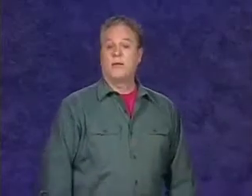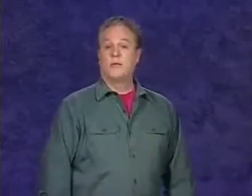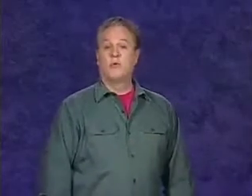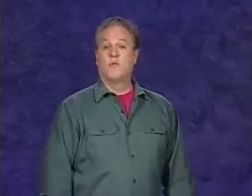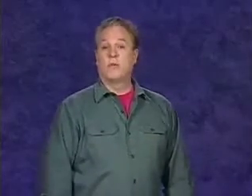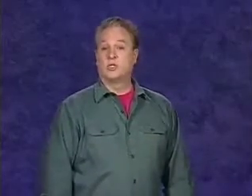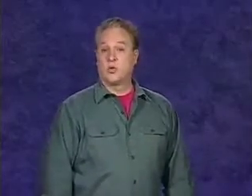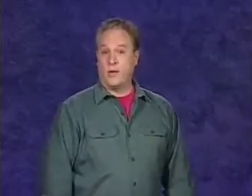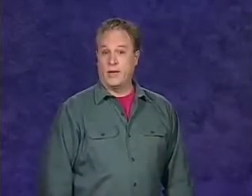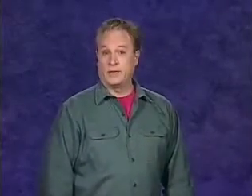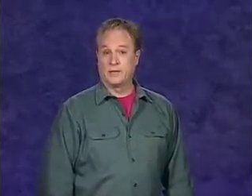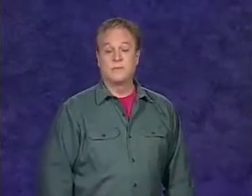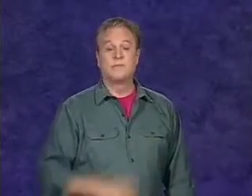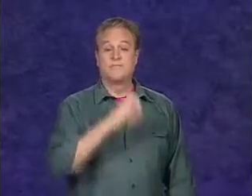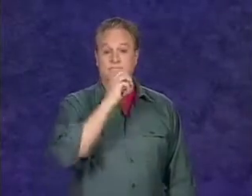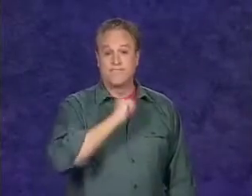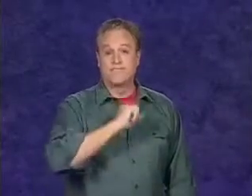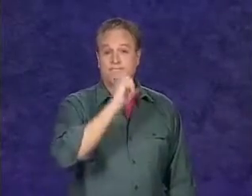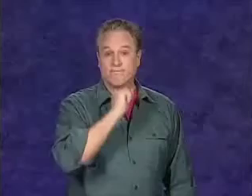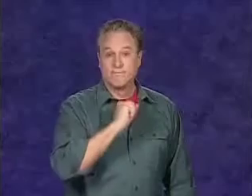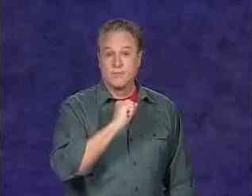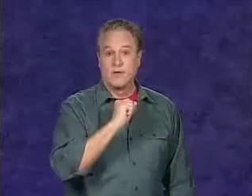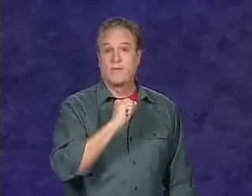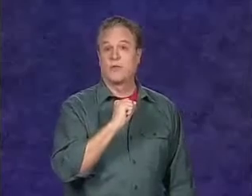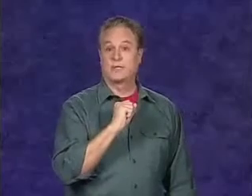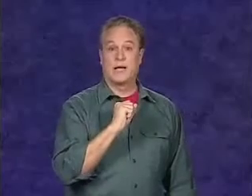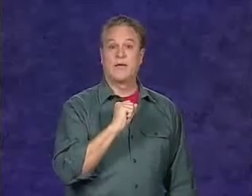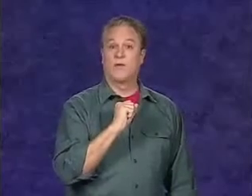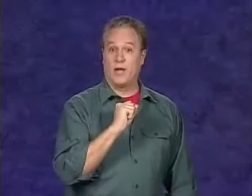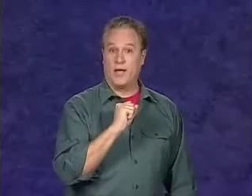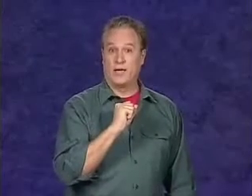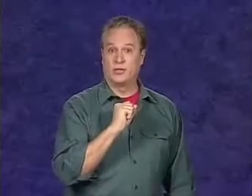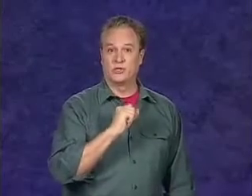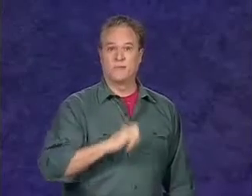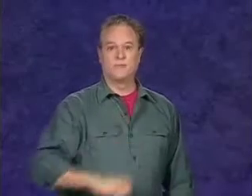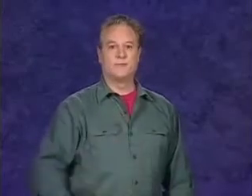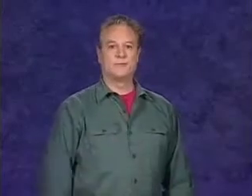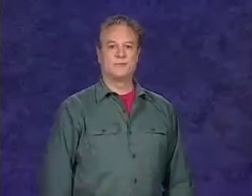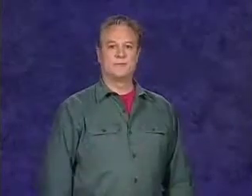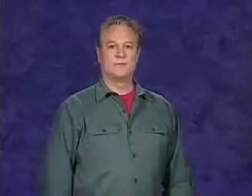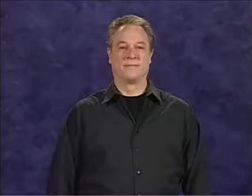the movement twice for the sign for age.